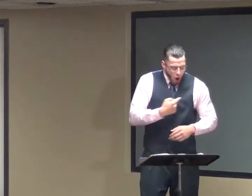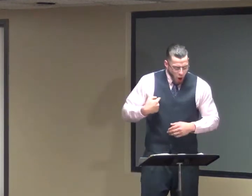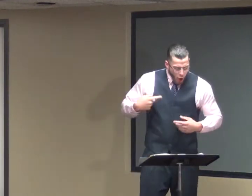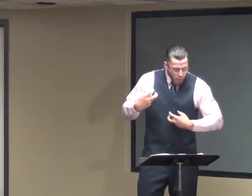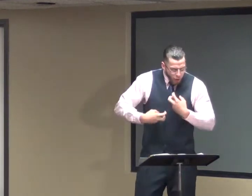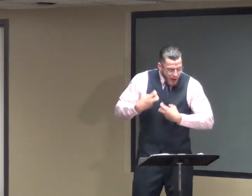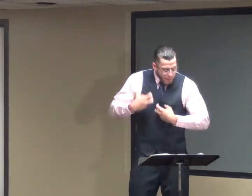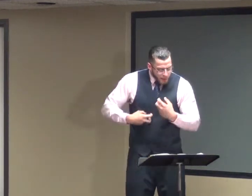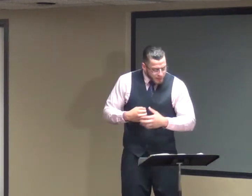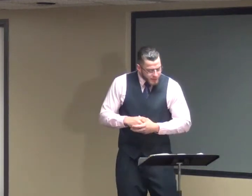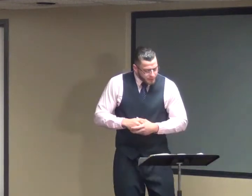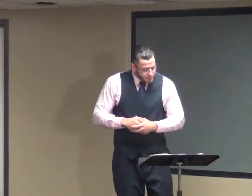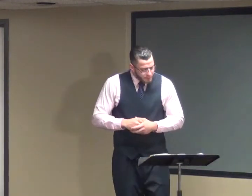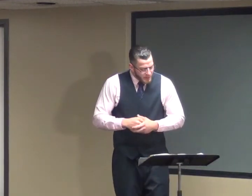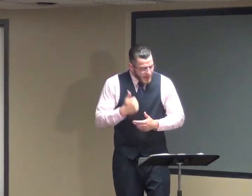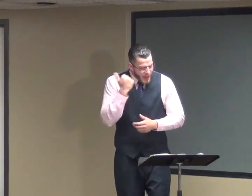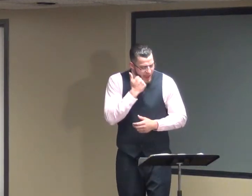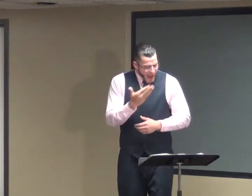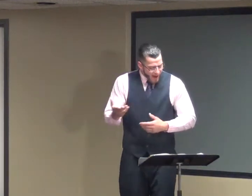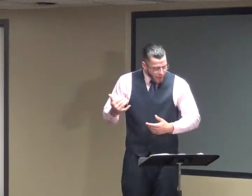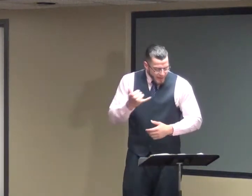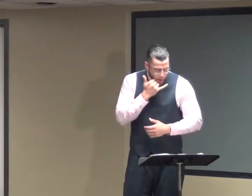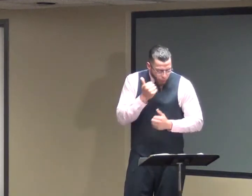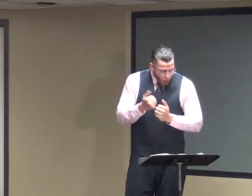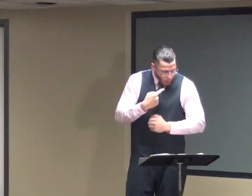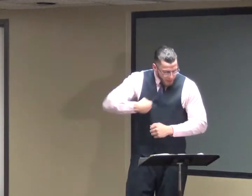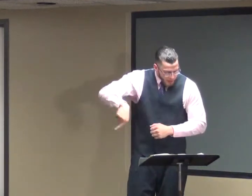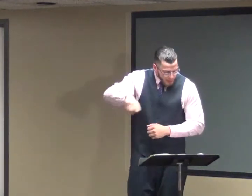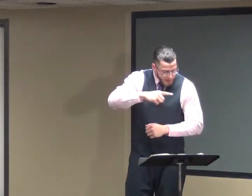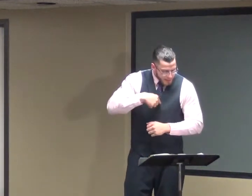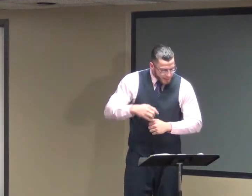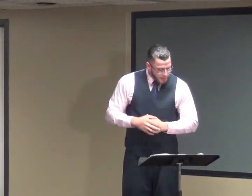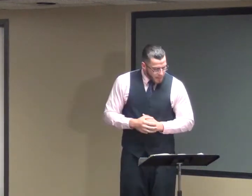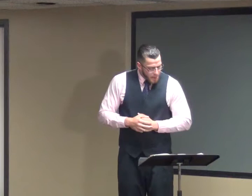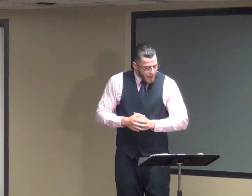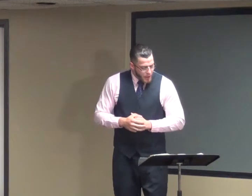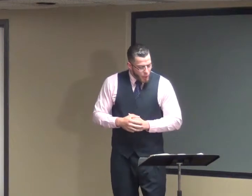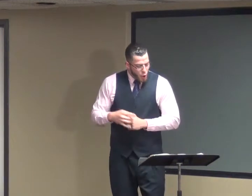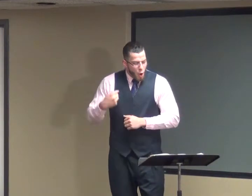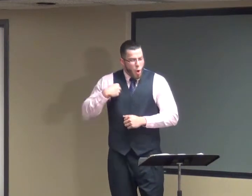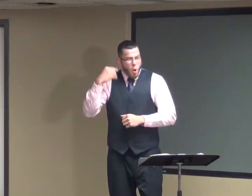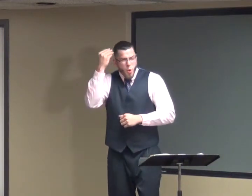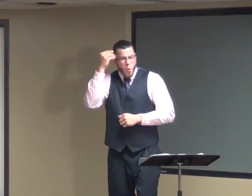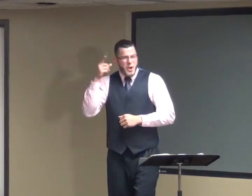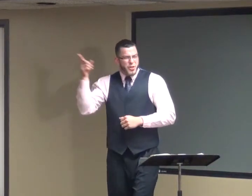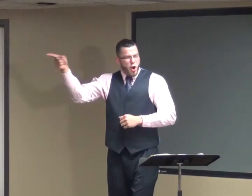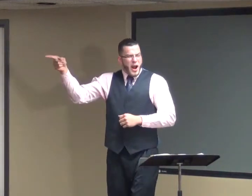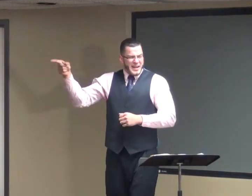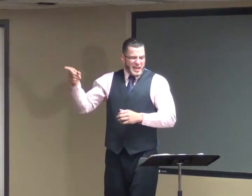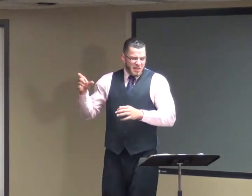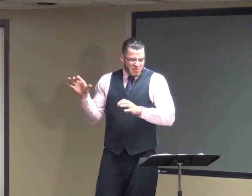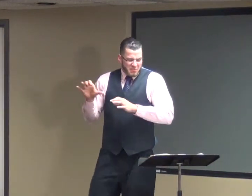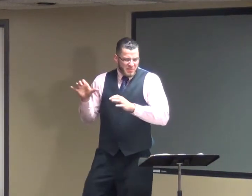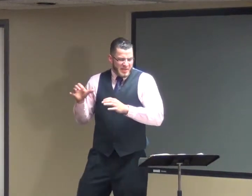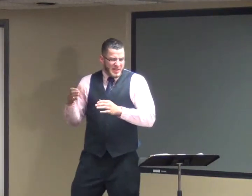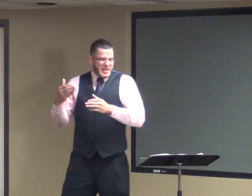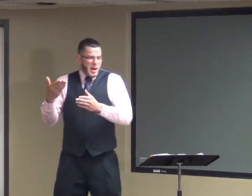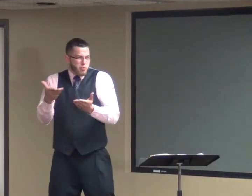All our problems, everything wrong with us, we thought he did it, brought